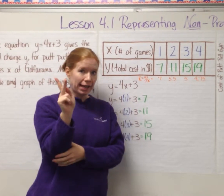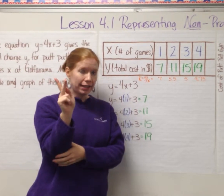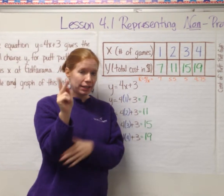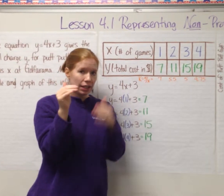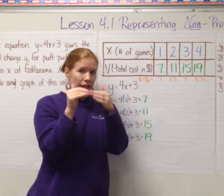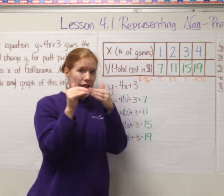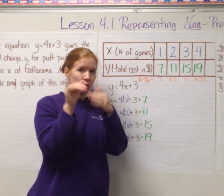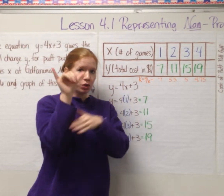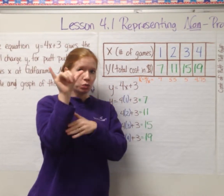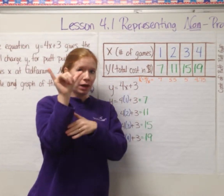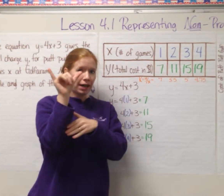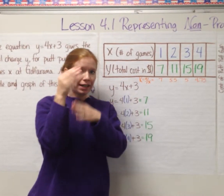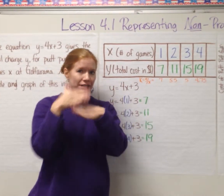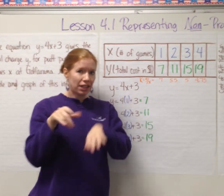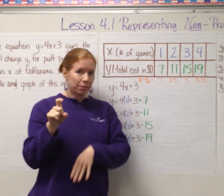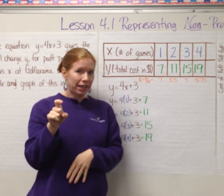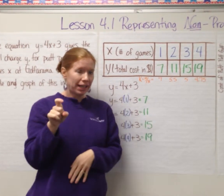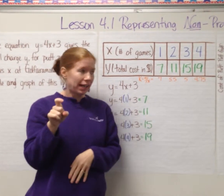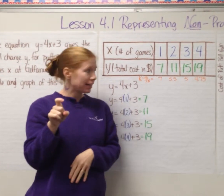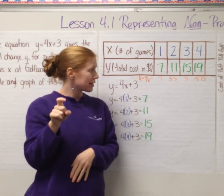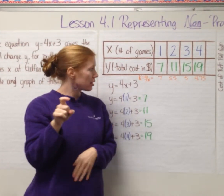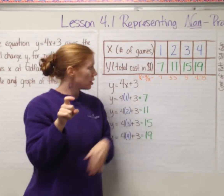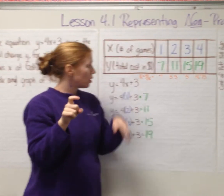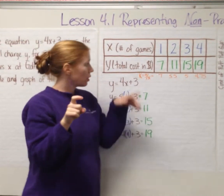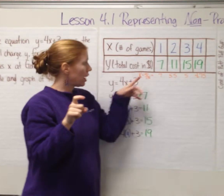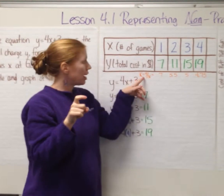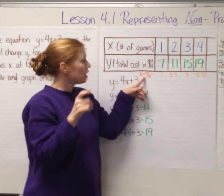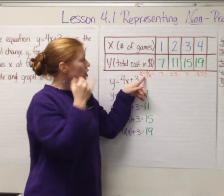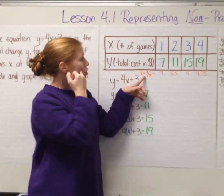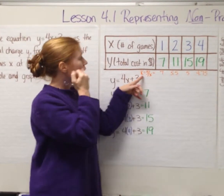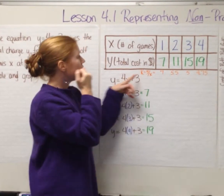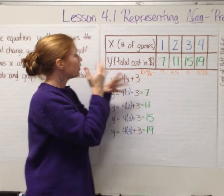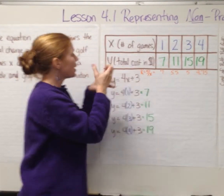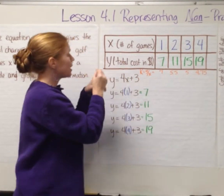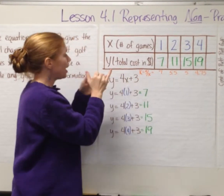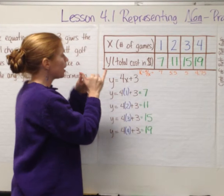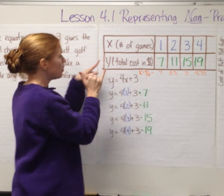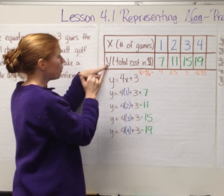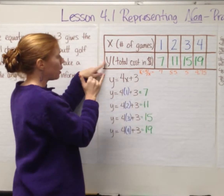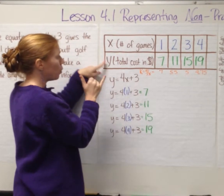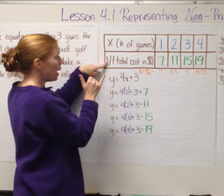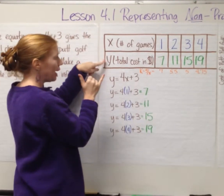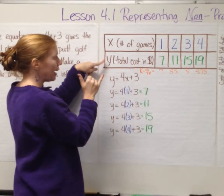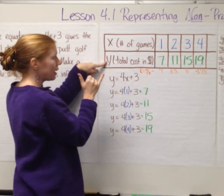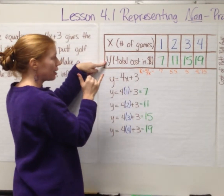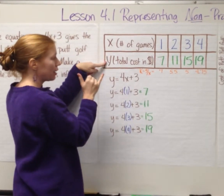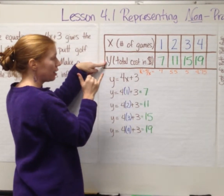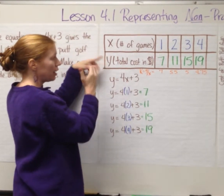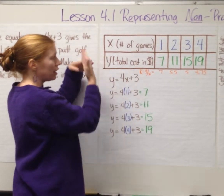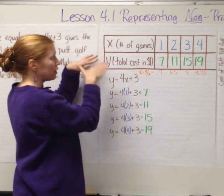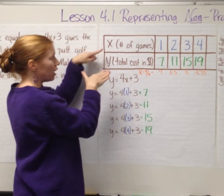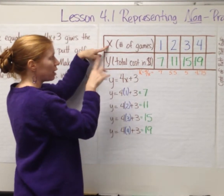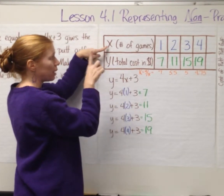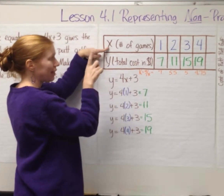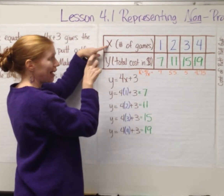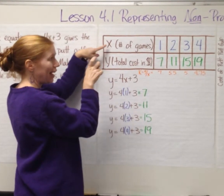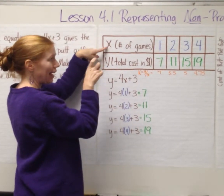K equals Y divided by X. Okay, so if I take my Y divided by the